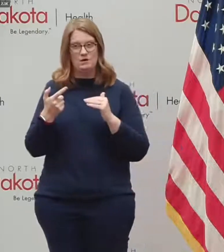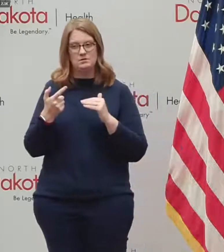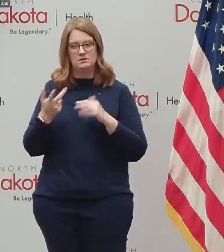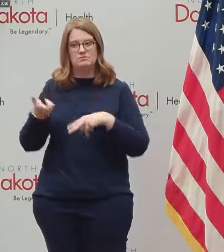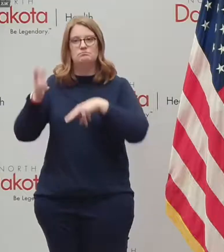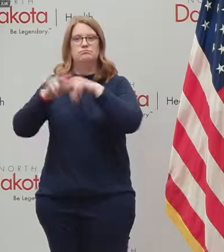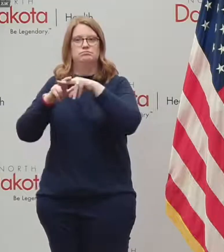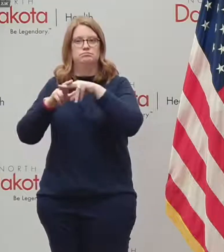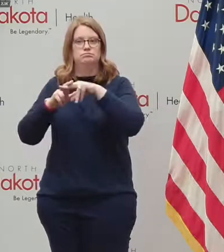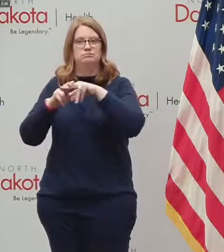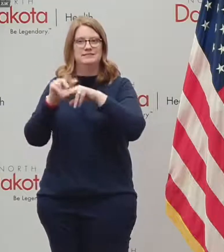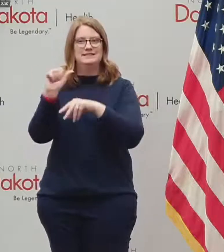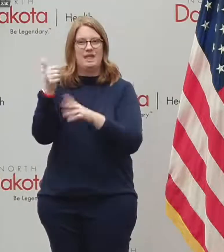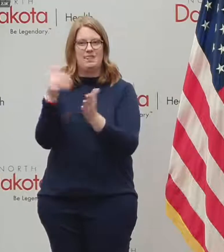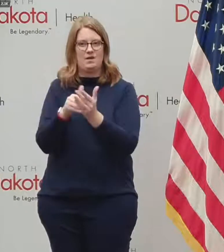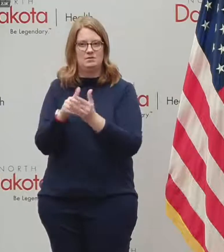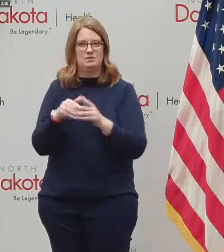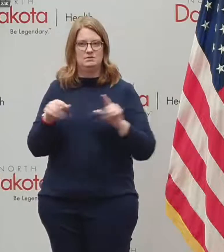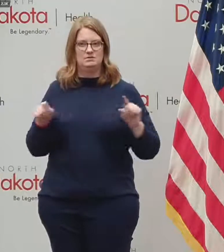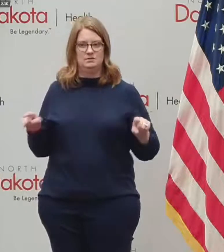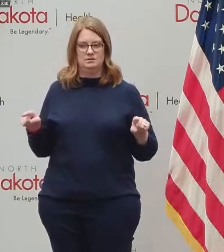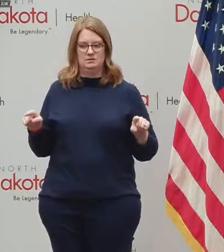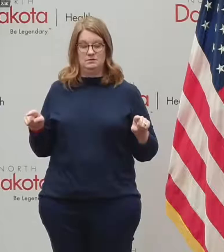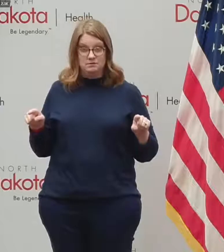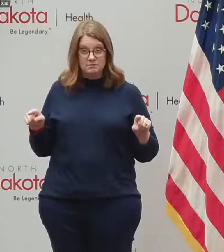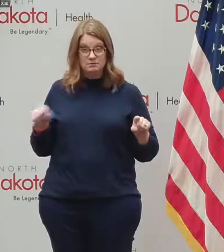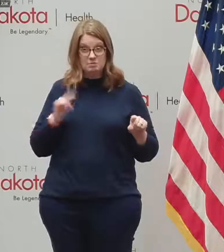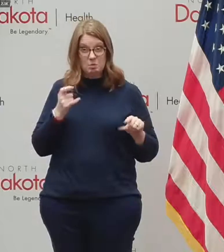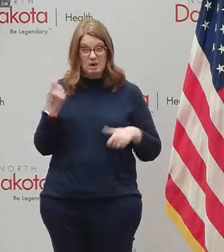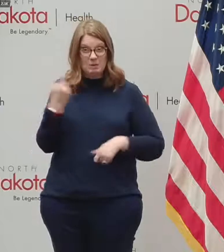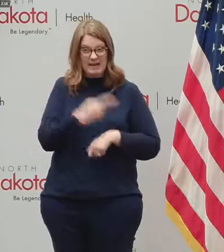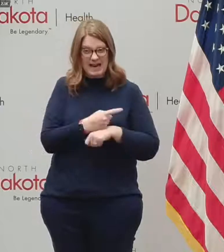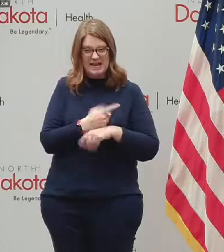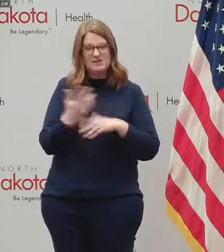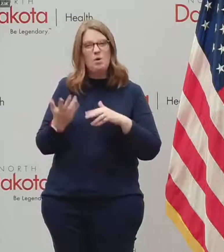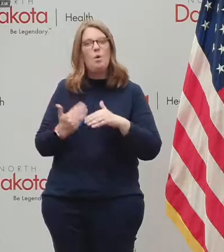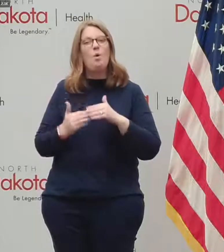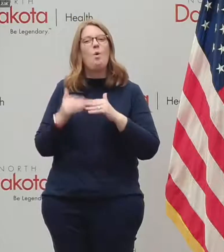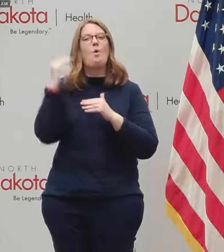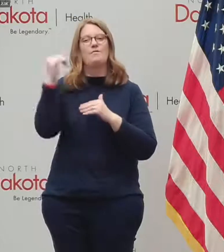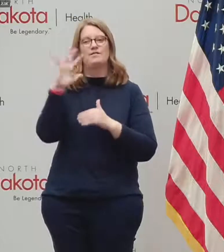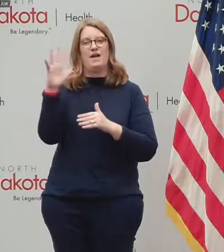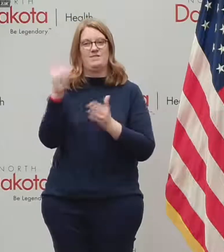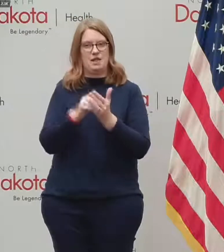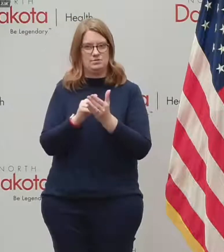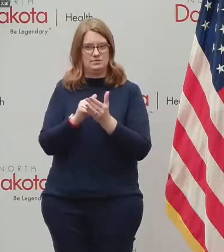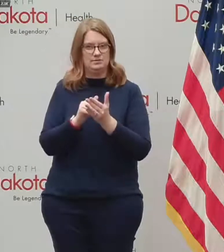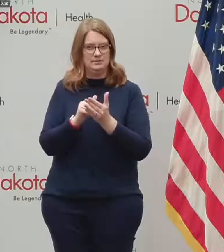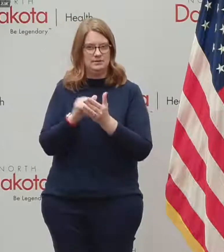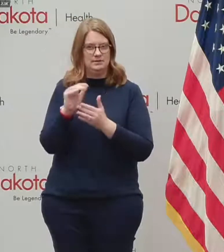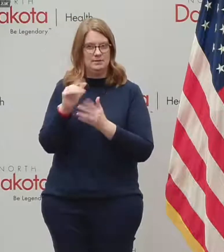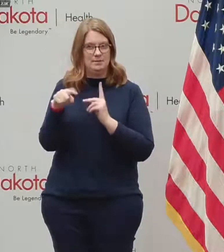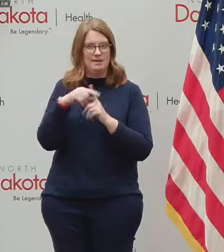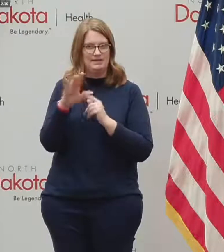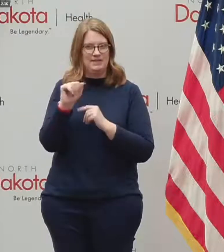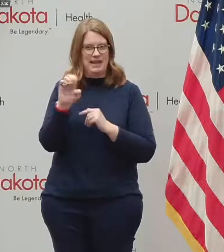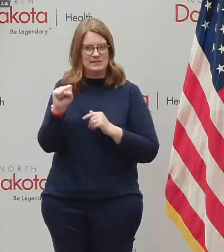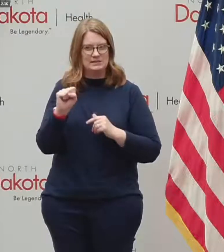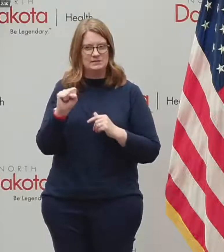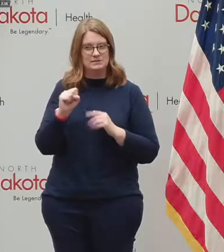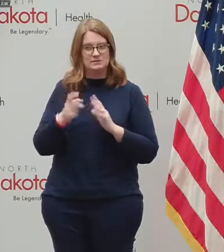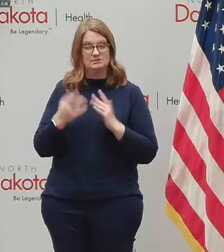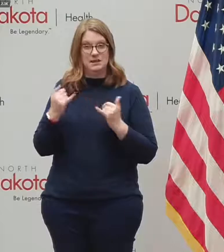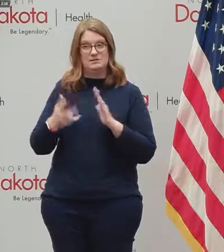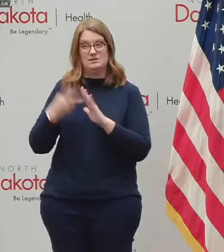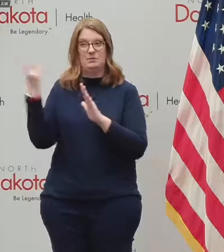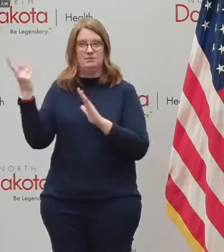mean, that ought to be the math lesson for everyone, is that we're in this point of exponential growth, and a significant portion of those are